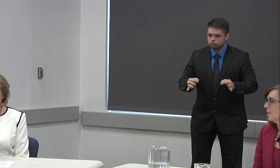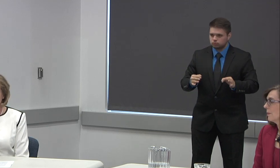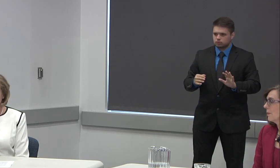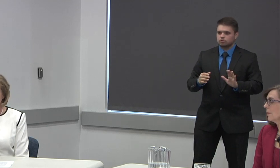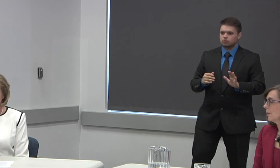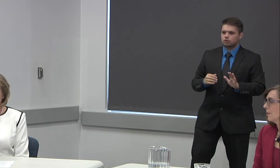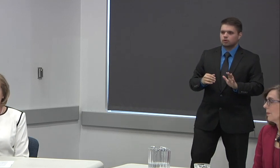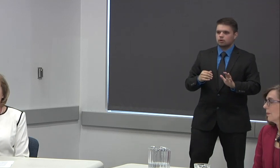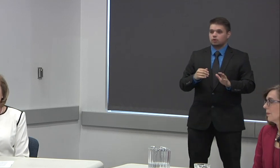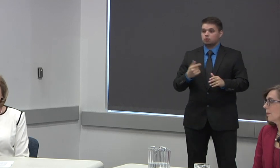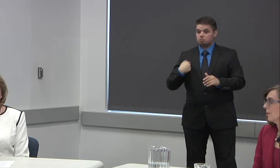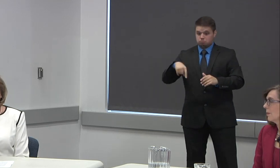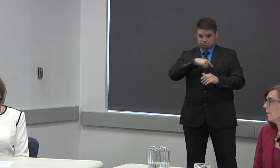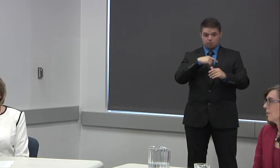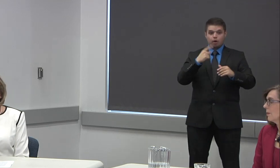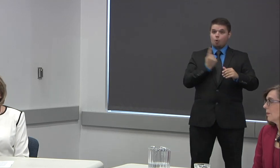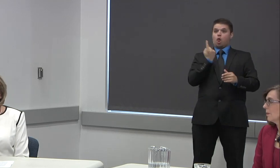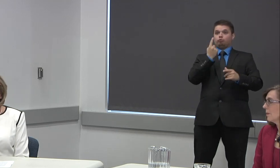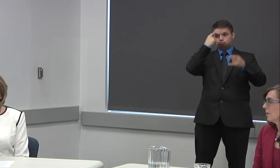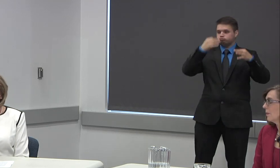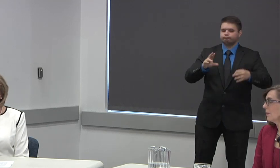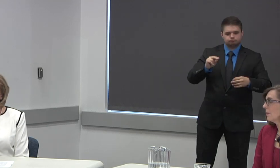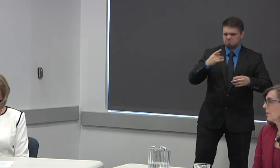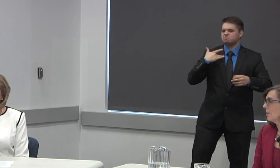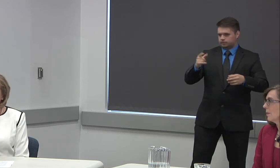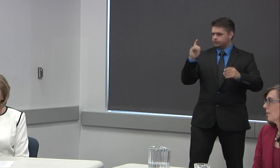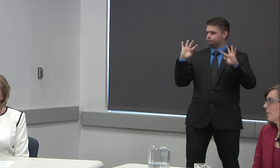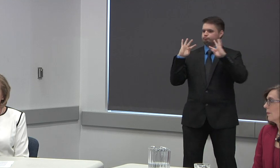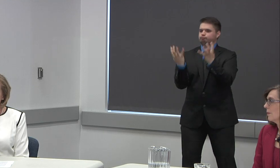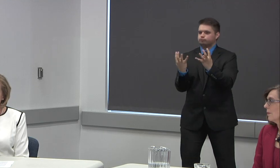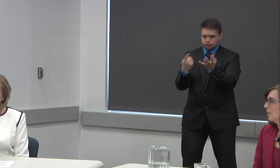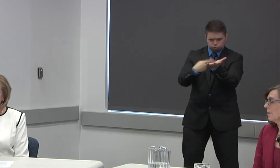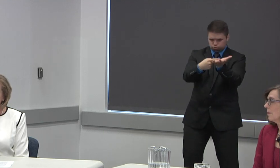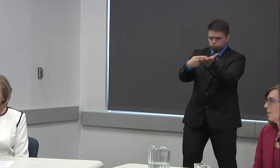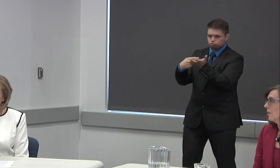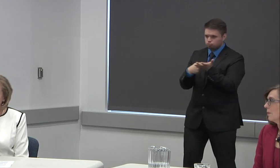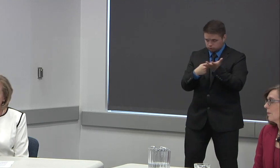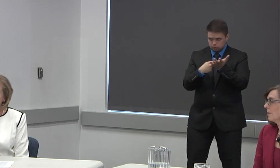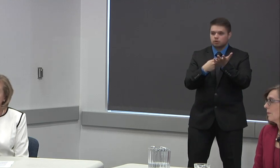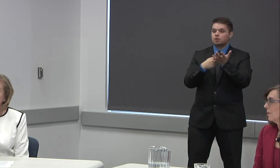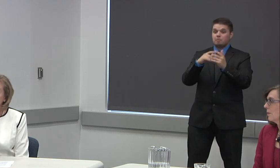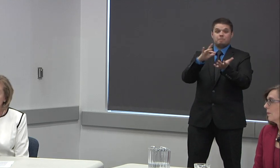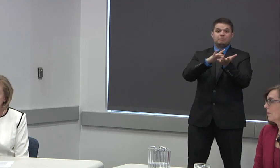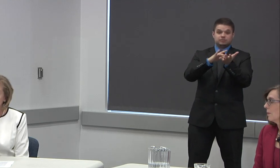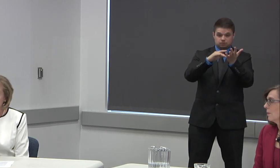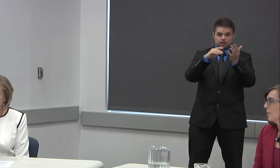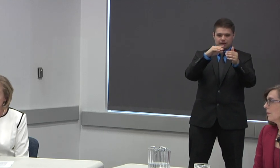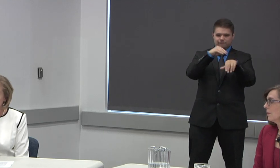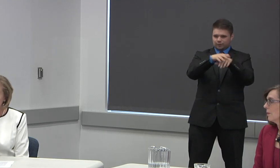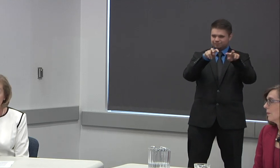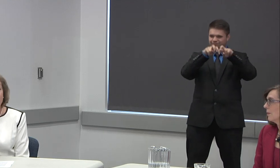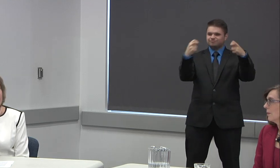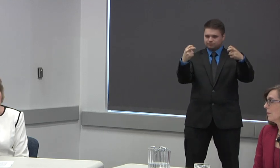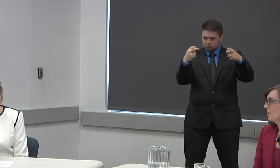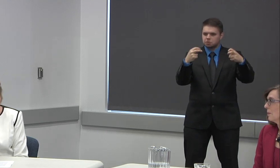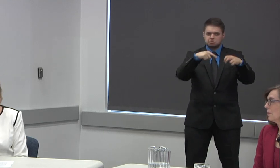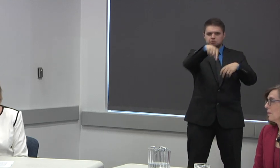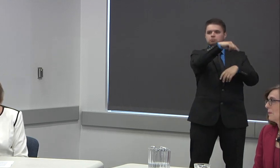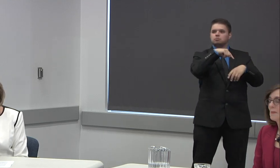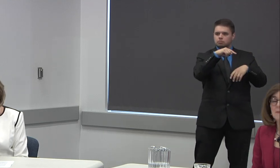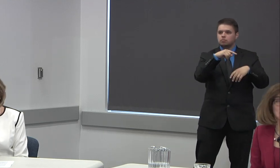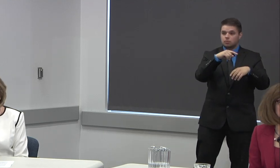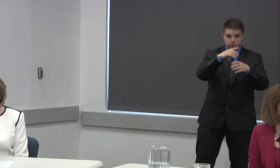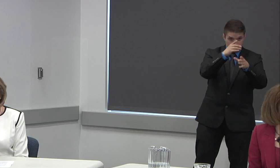ideas. The Medical Advisory Panel is comprised of healthcare professionals from across Oregon, along with